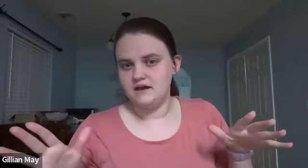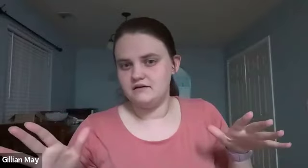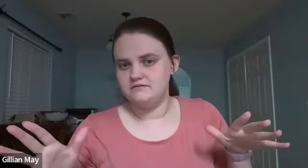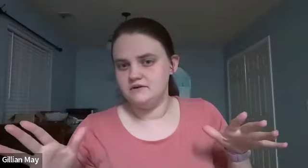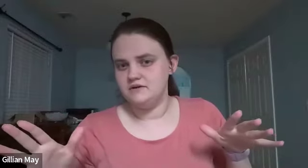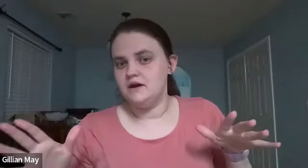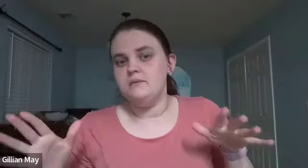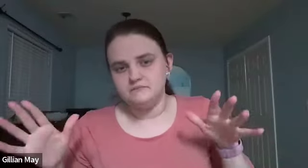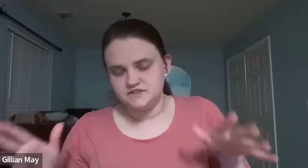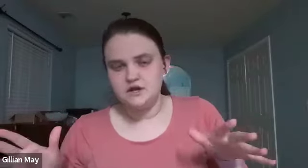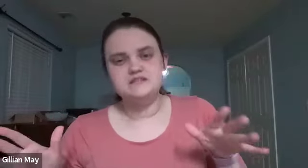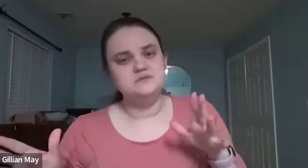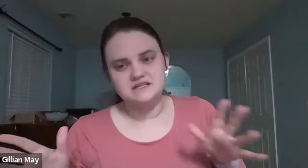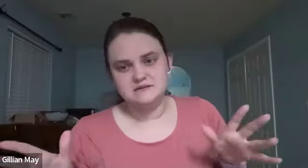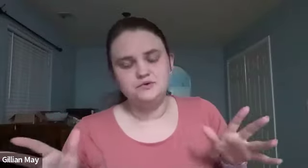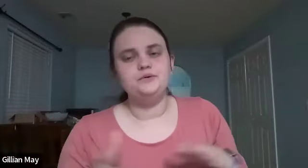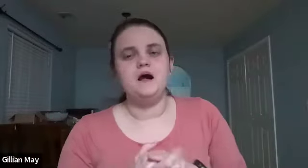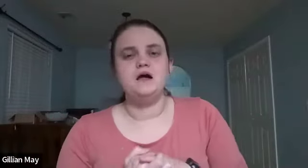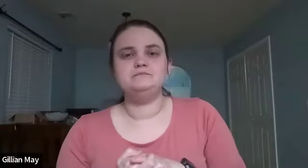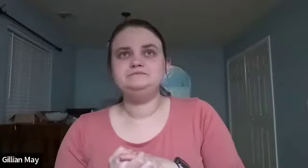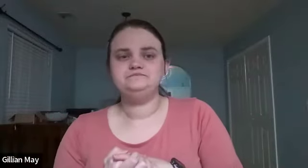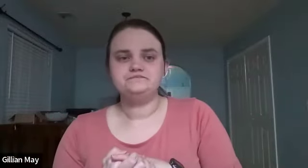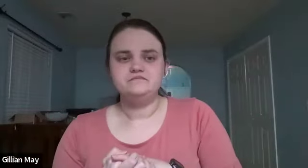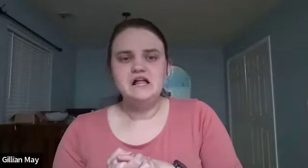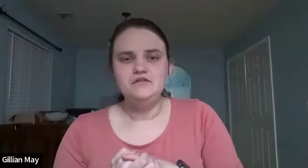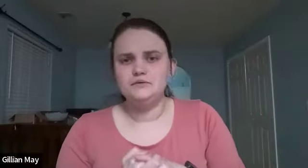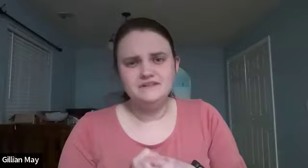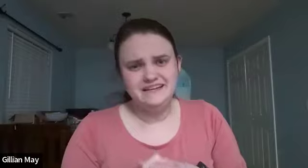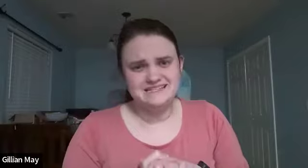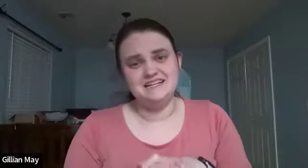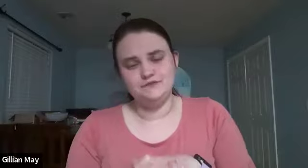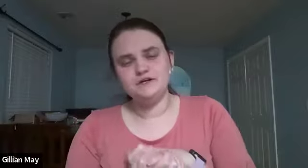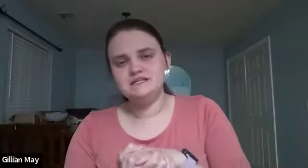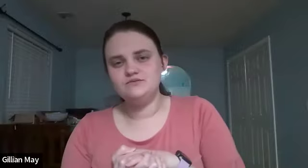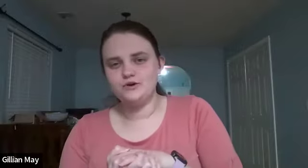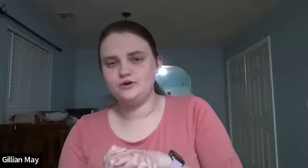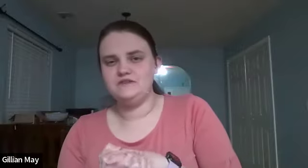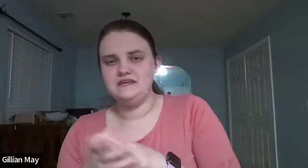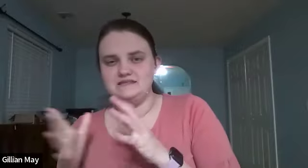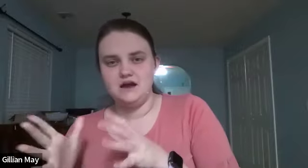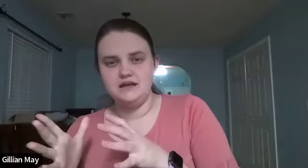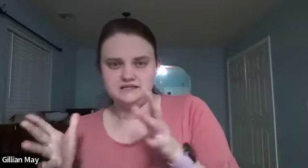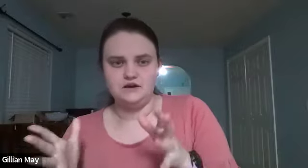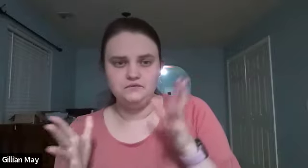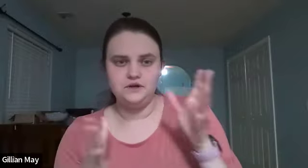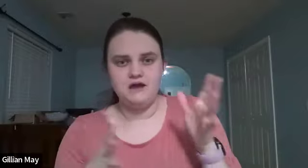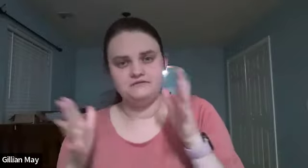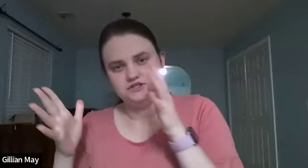have. So it's really simple. There really isn't a difference for the sign itself when you're talking